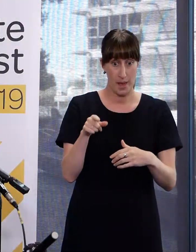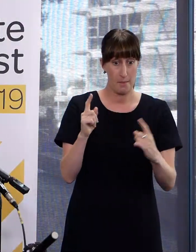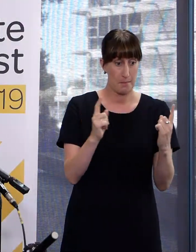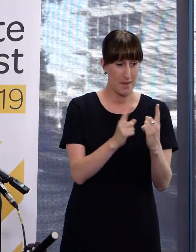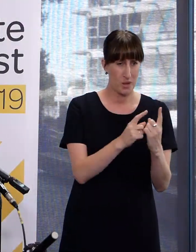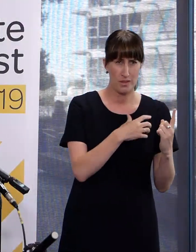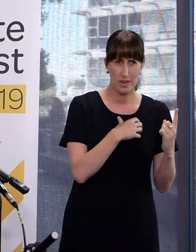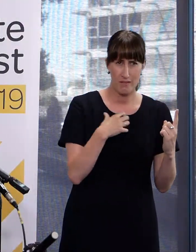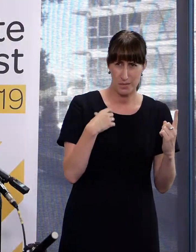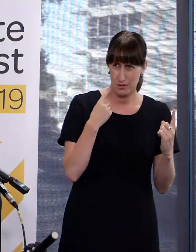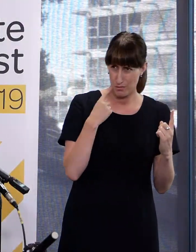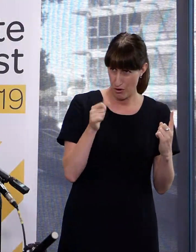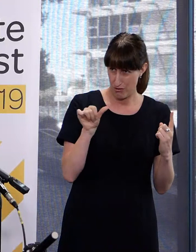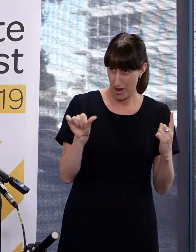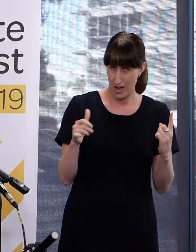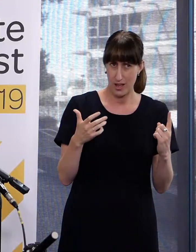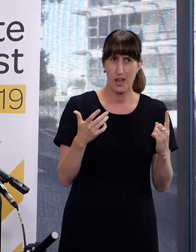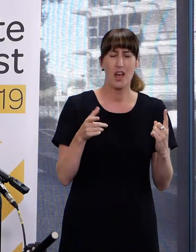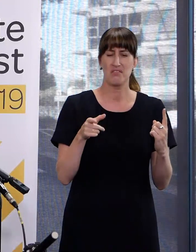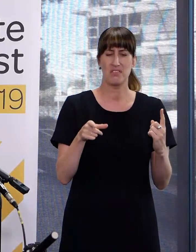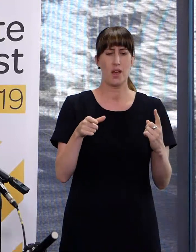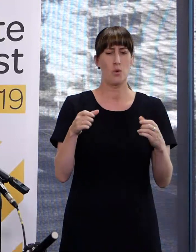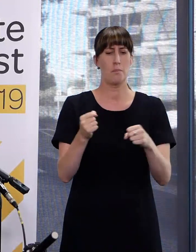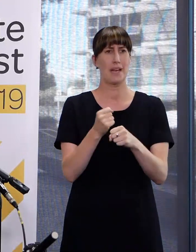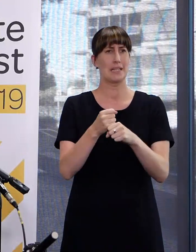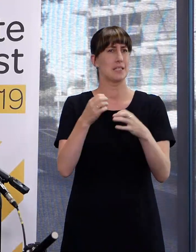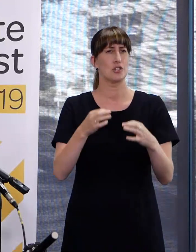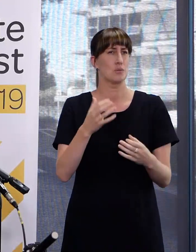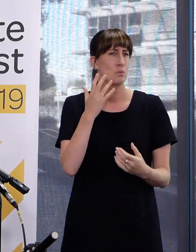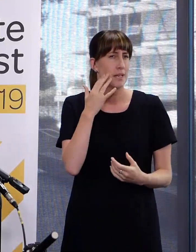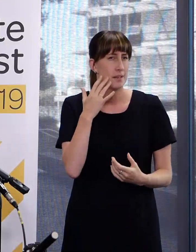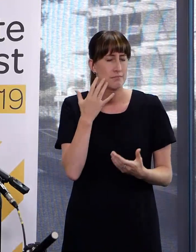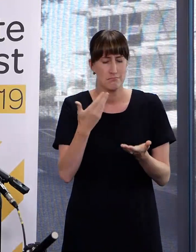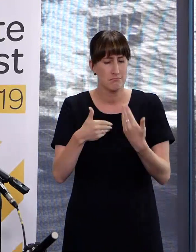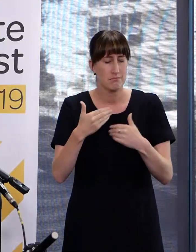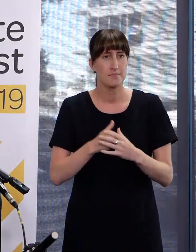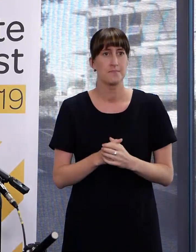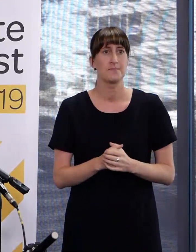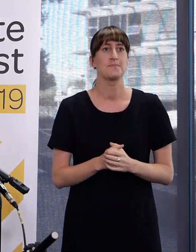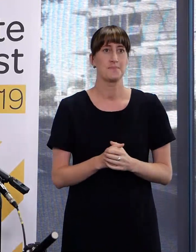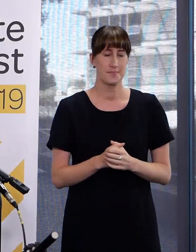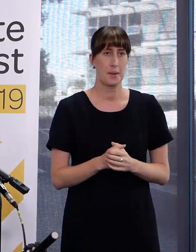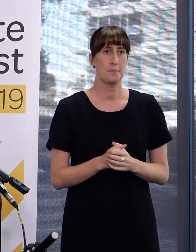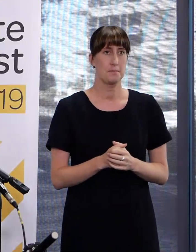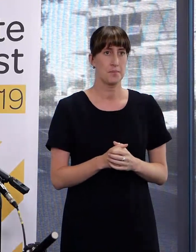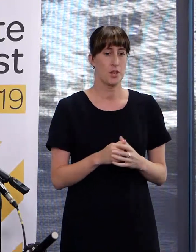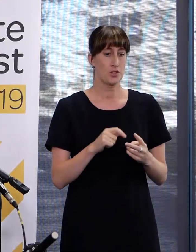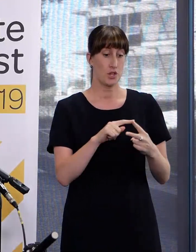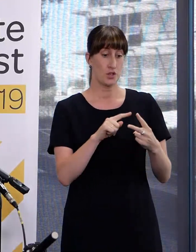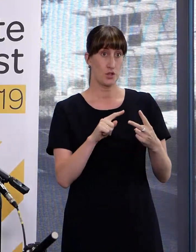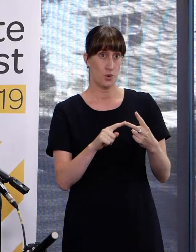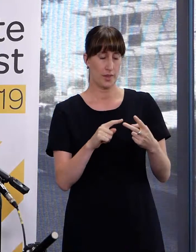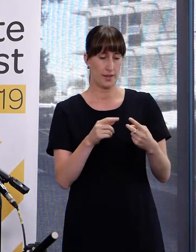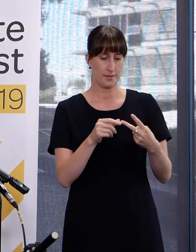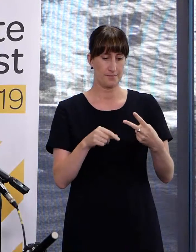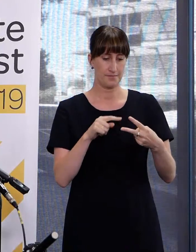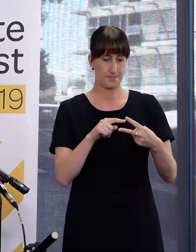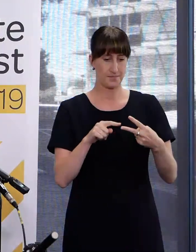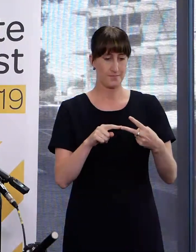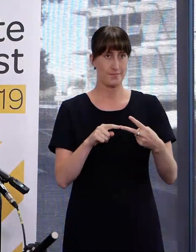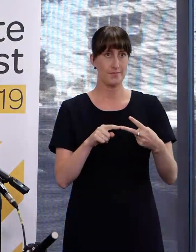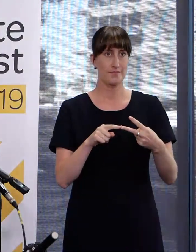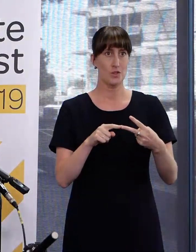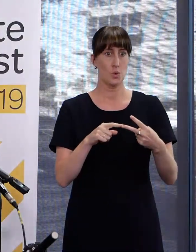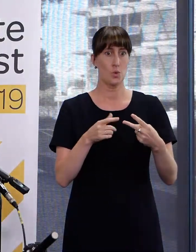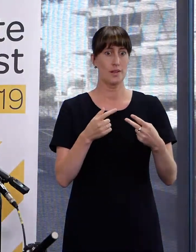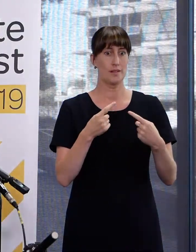be a decision on sort of what that looks like? Yeah, so there are 2 components really to the, pushing the button, the